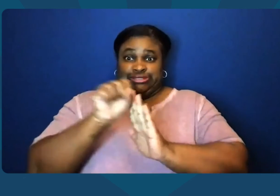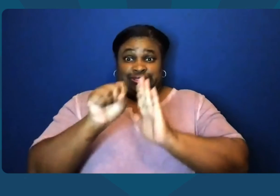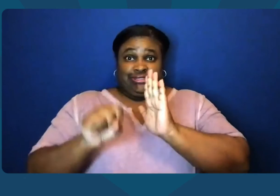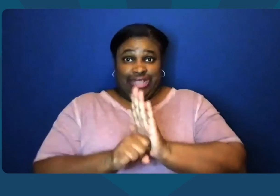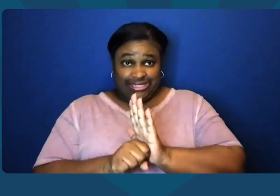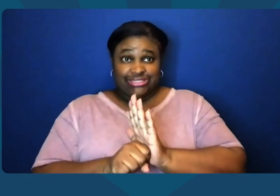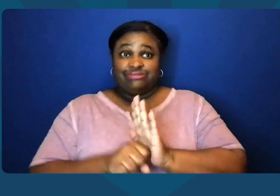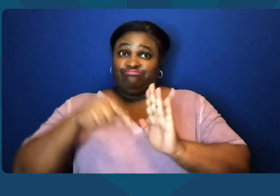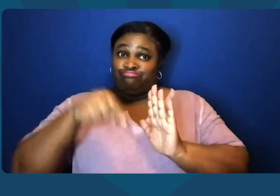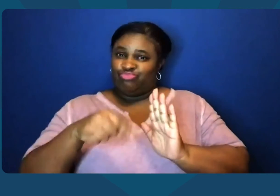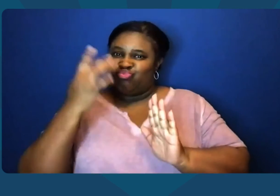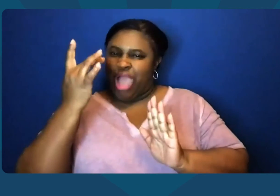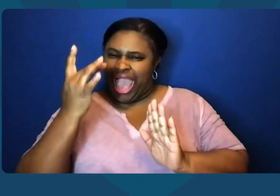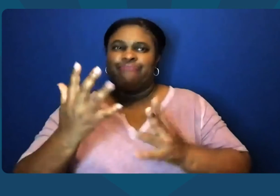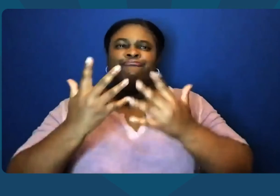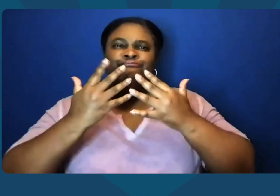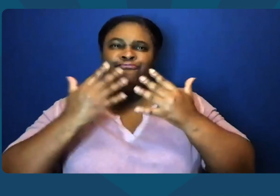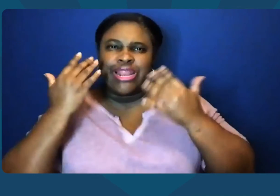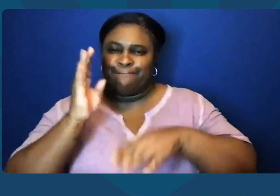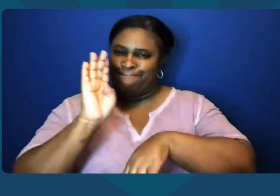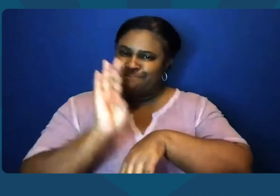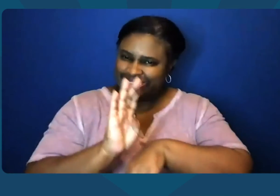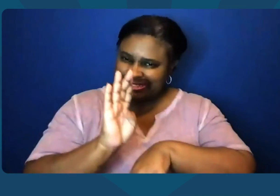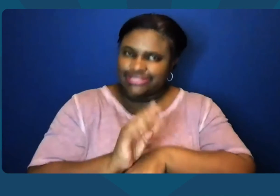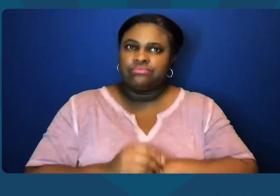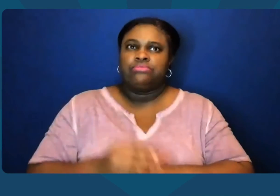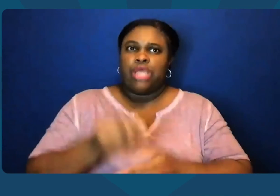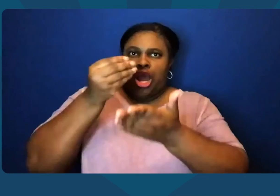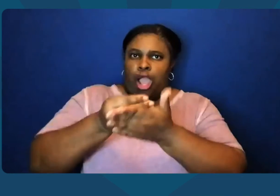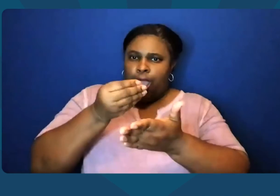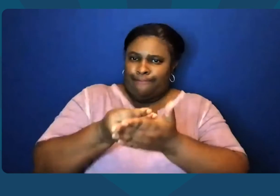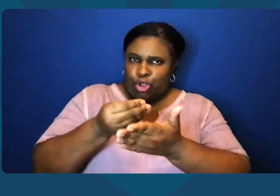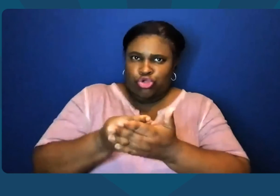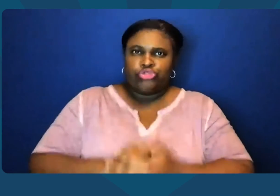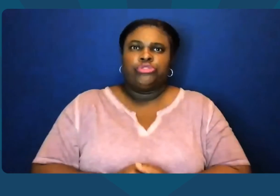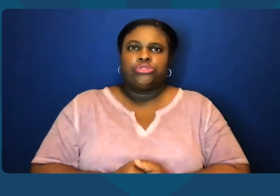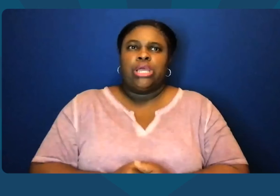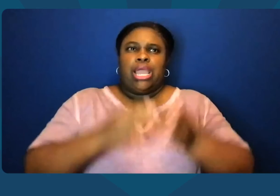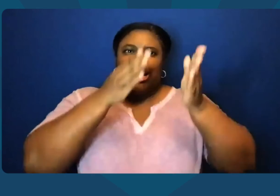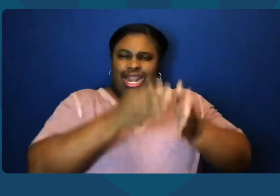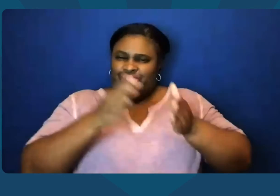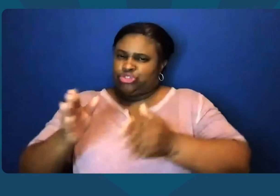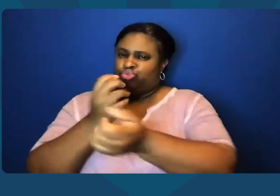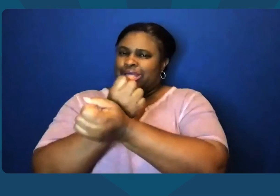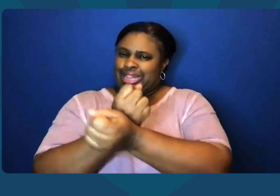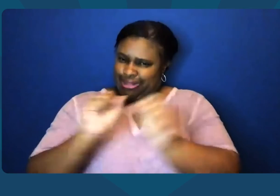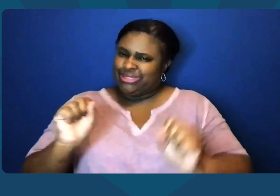commerce, and your individual liberties. He is a limited